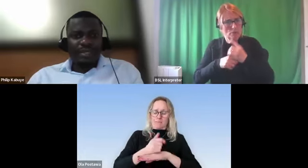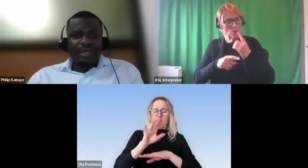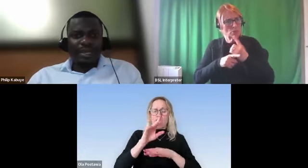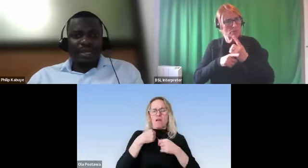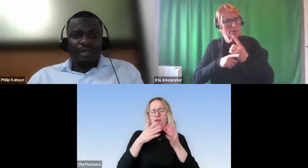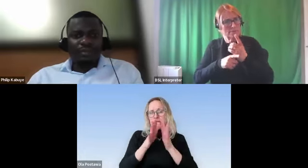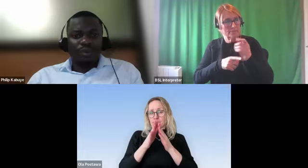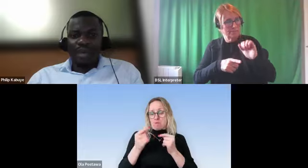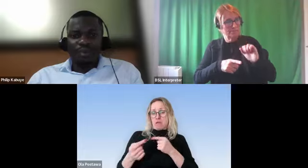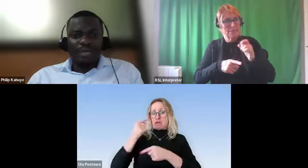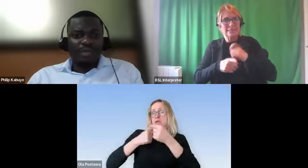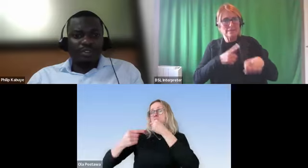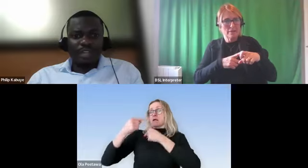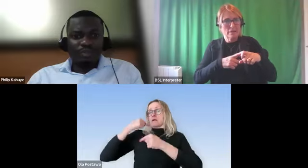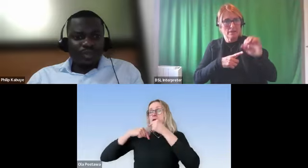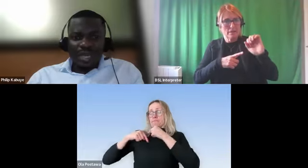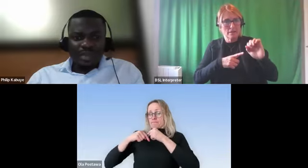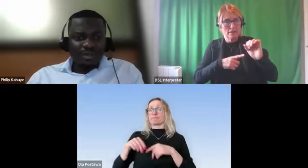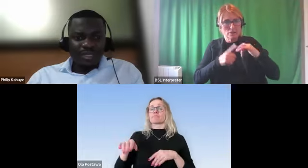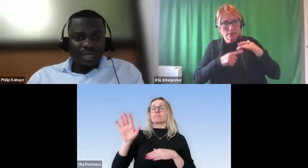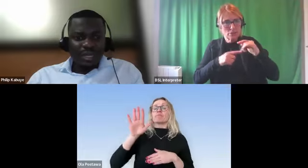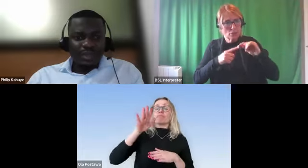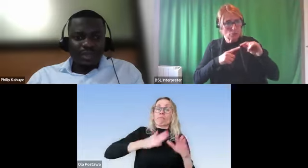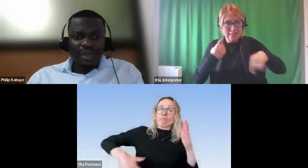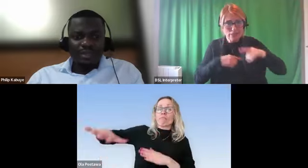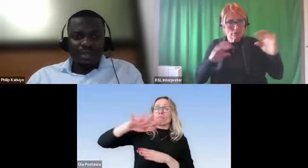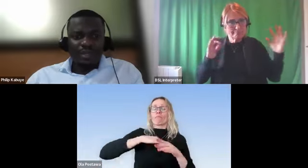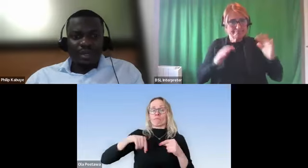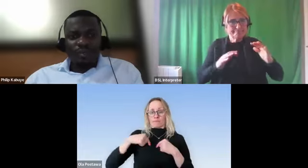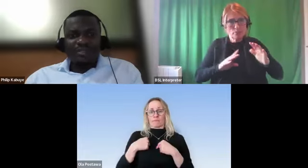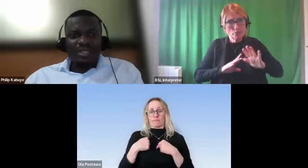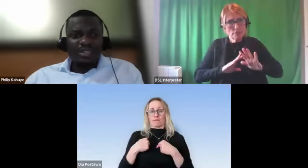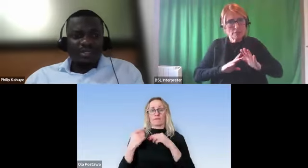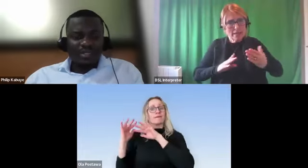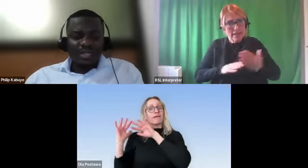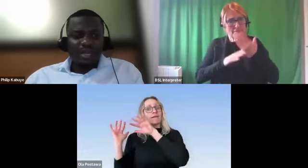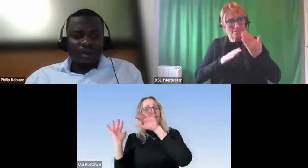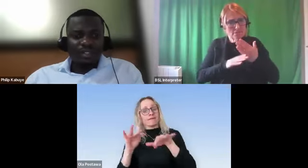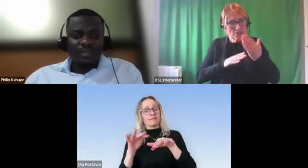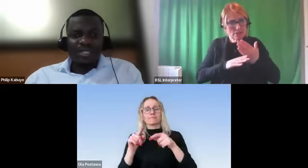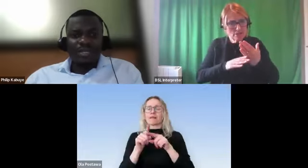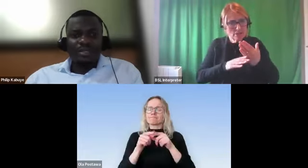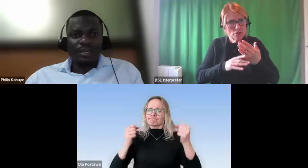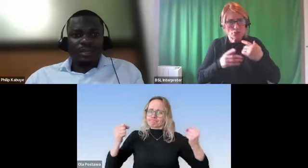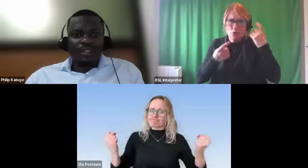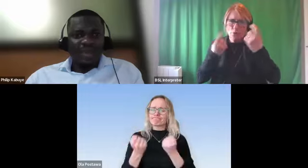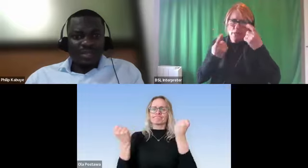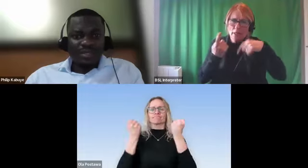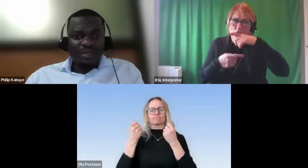society, where we can try to put our efforts. I think one of the things is thinking around